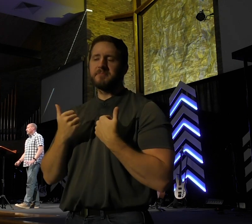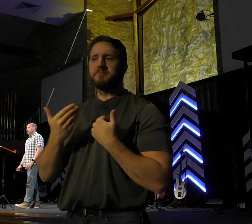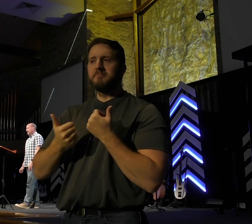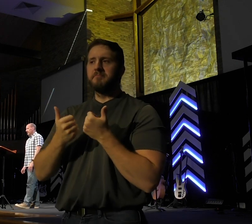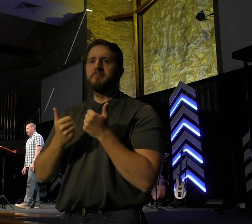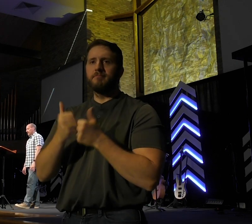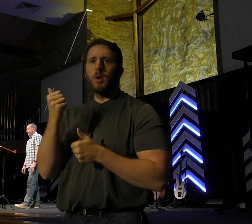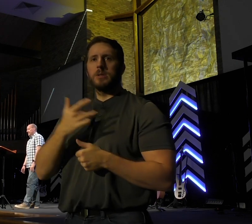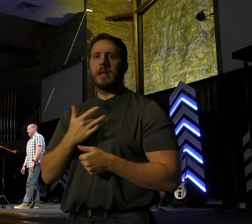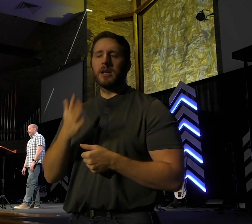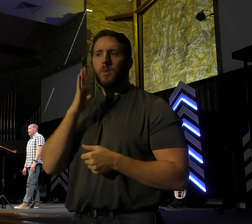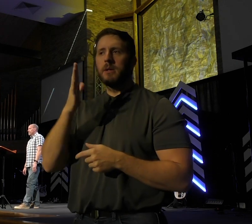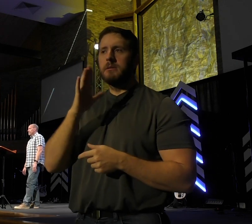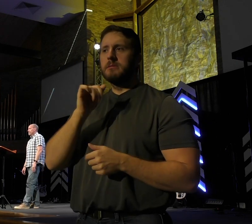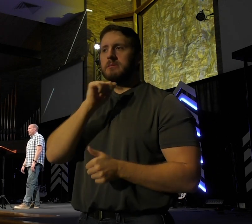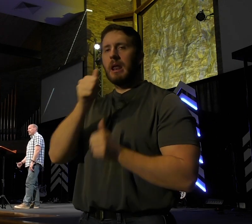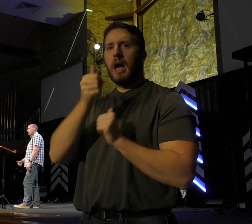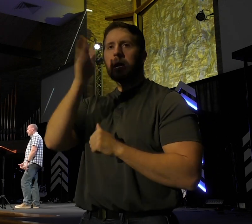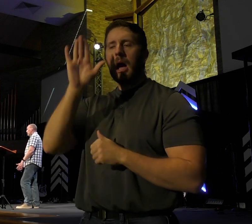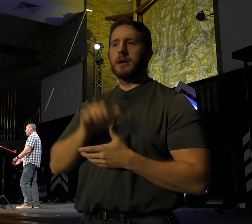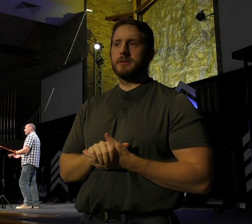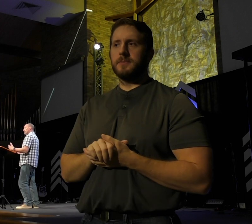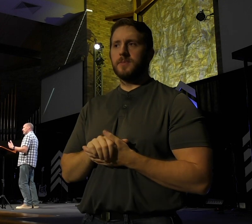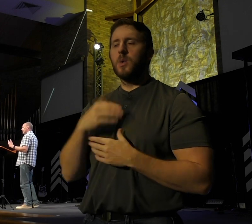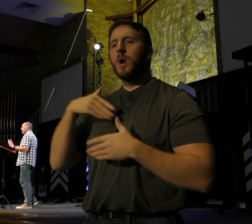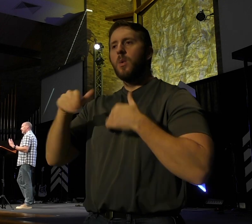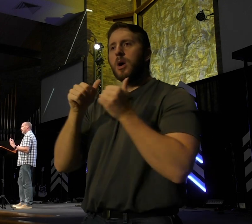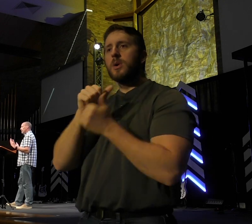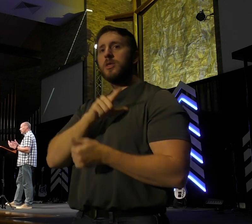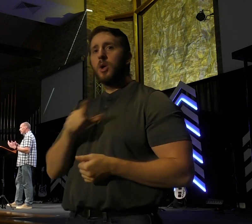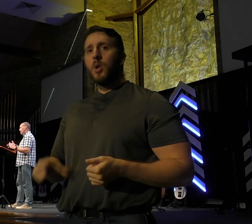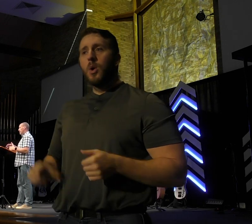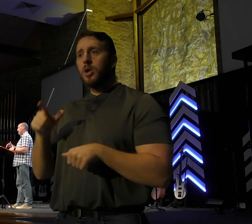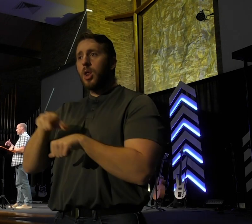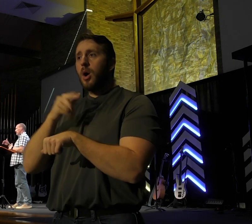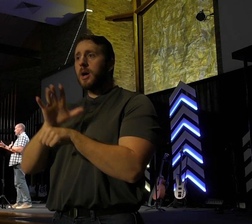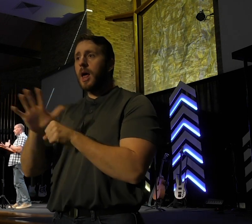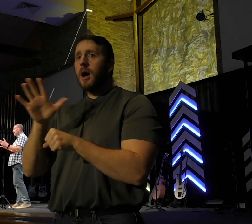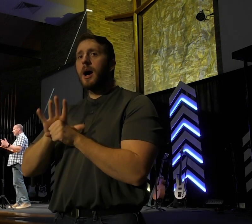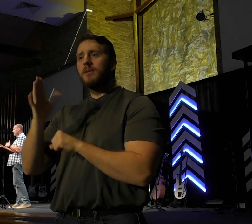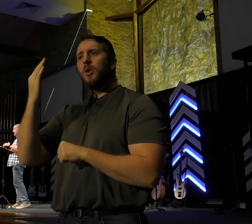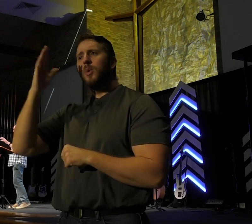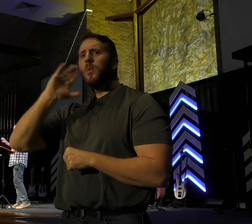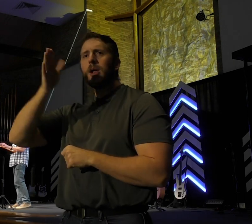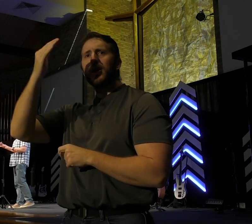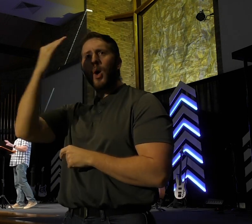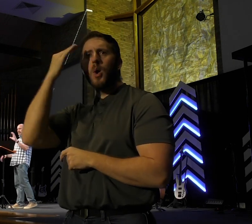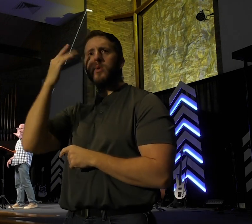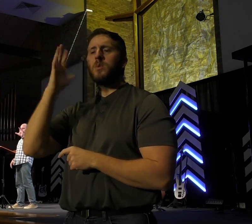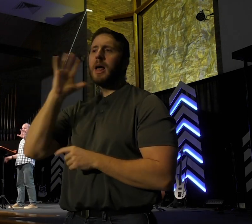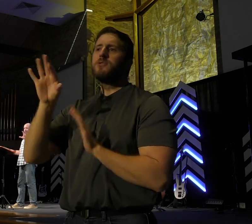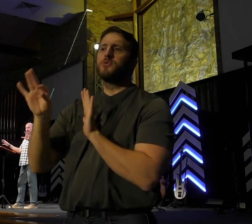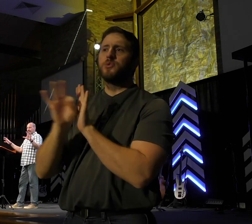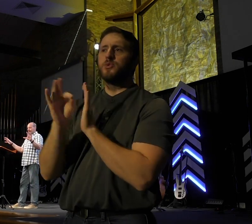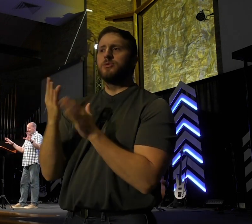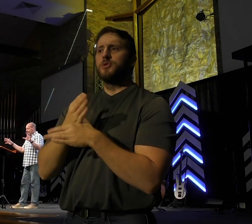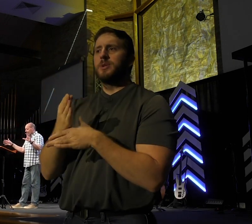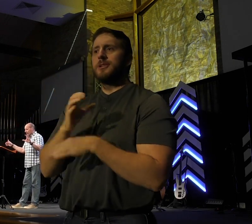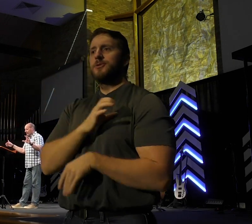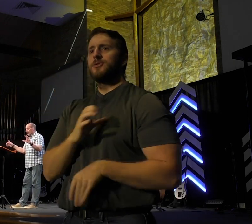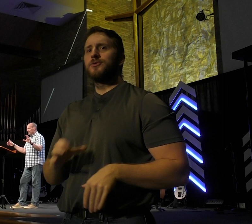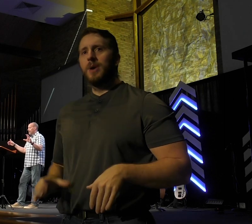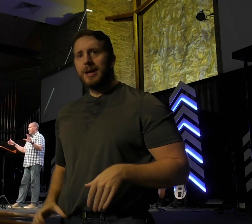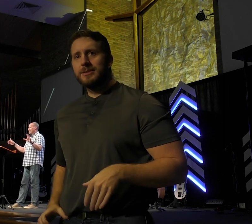will eventually deny God. And if you walk with the Lord long enough, you will know at some point you're going to have to choose between Christ